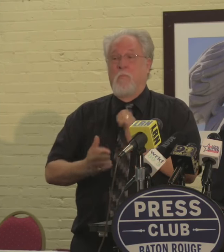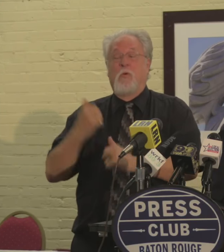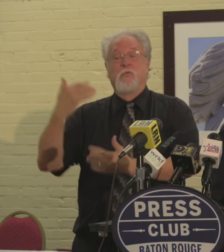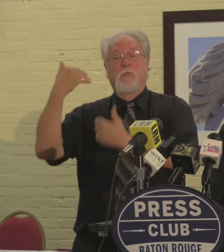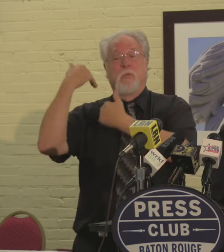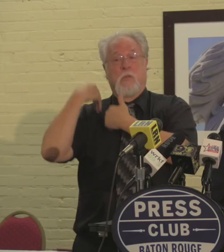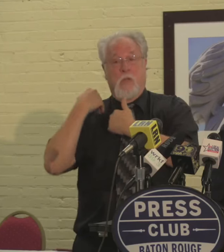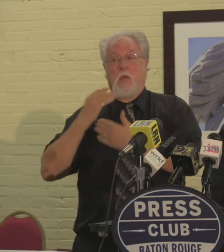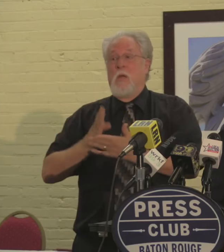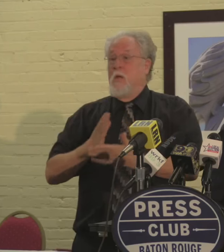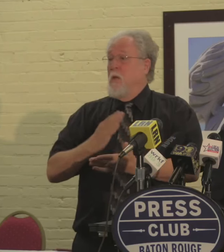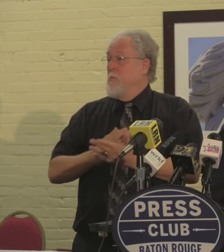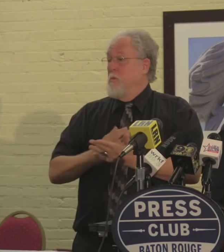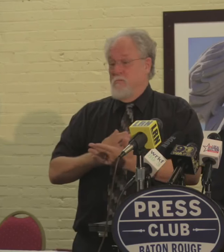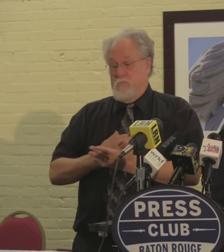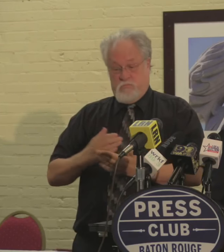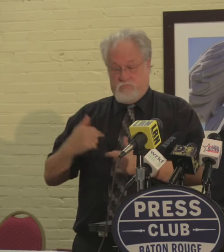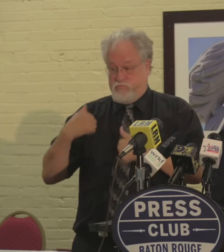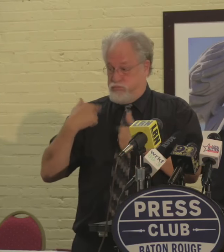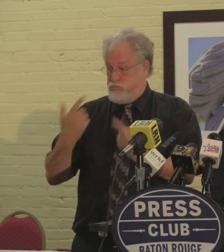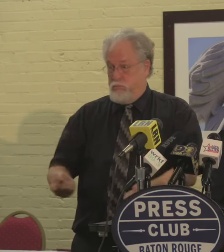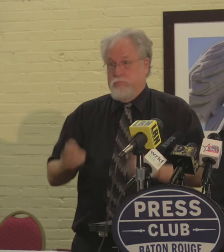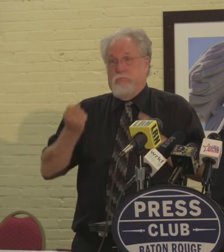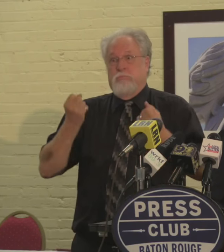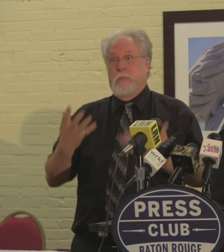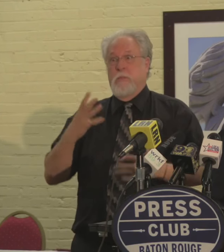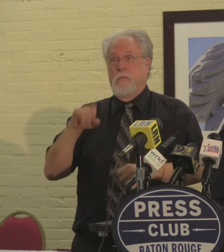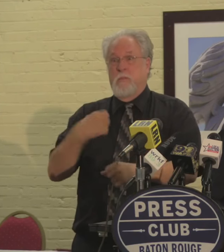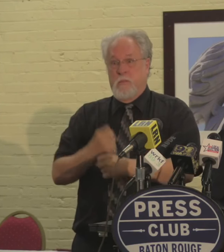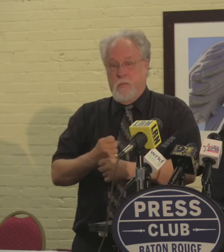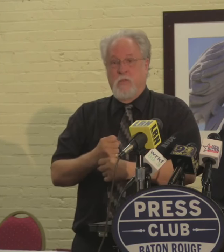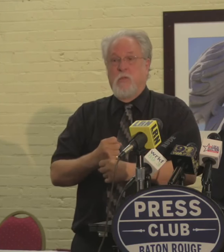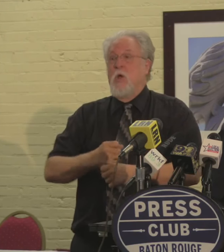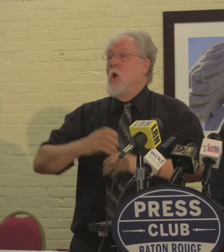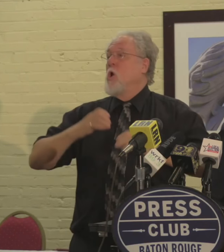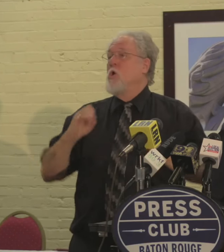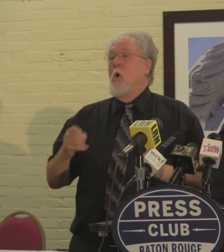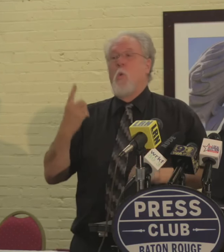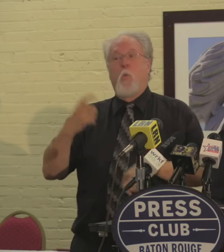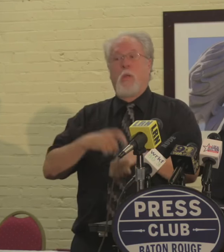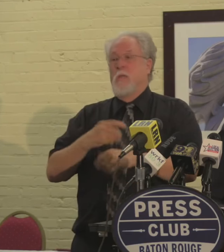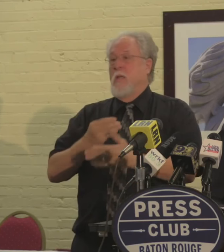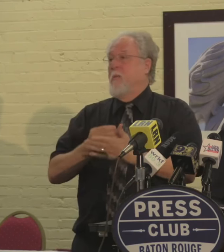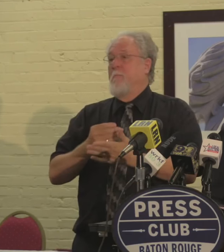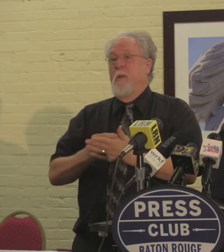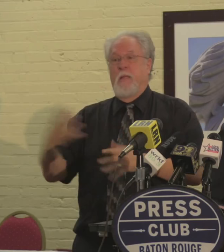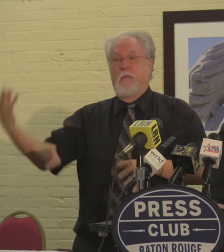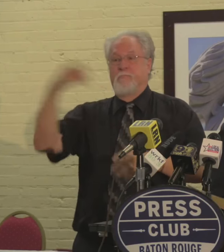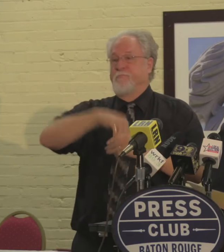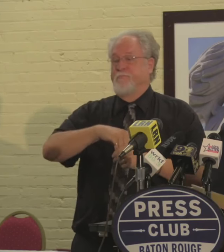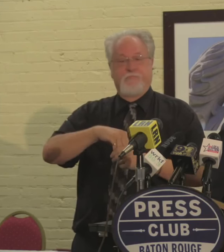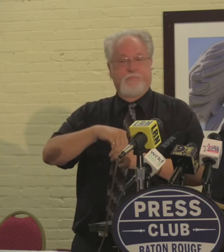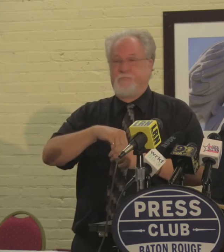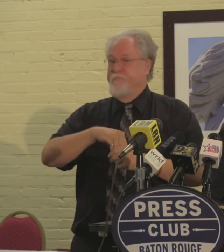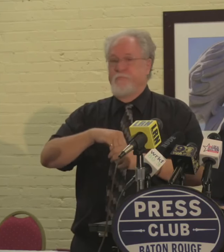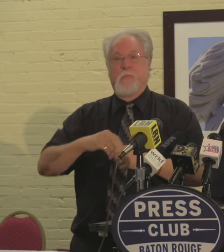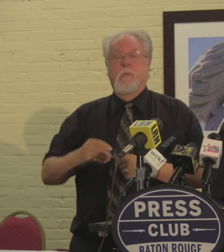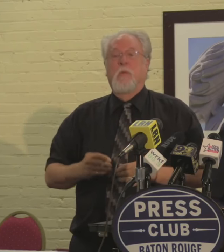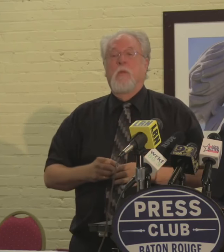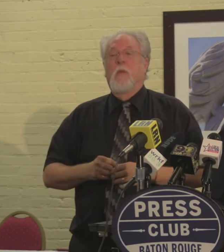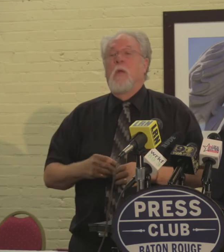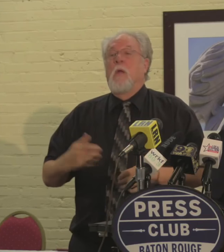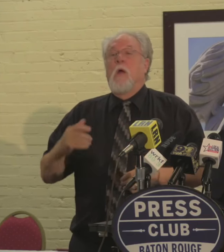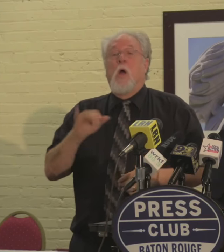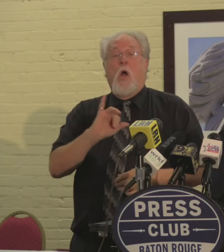responsible budget that we've had in many, many years. There is no one-time money in that budget.